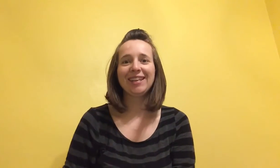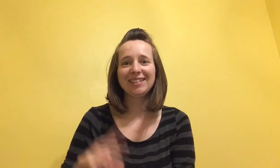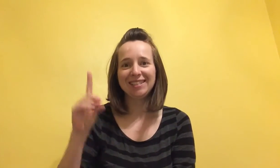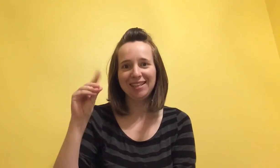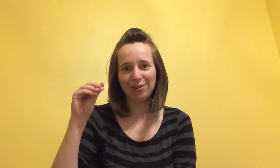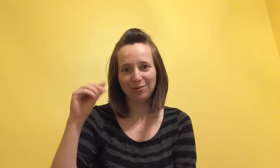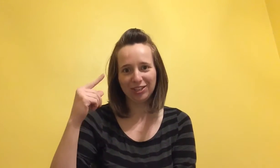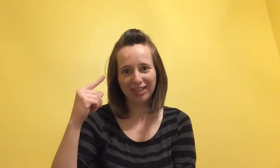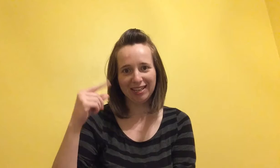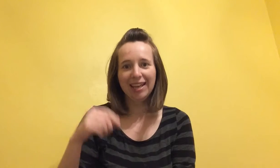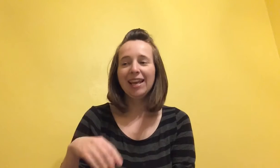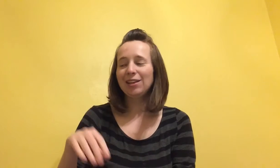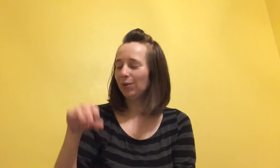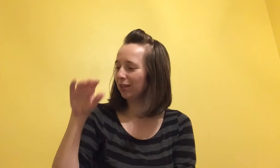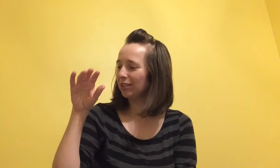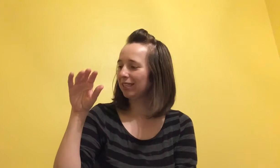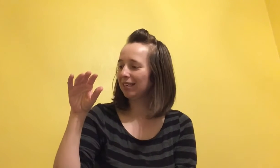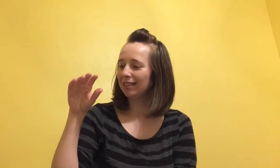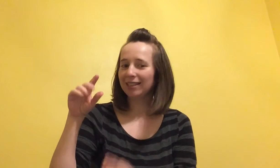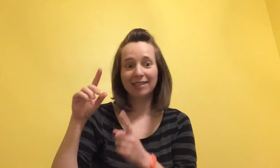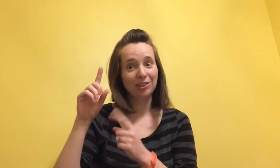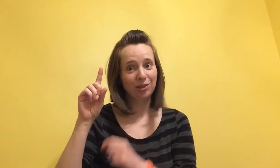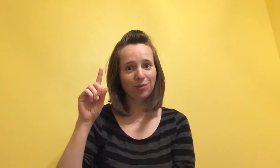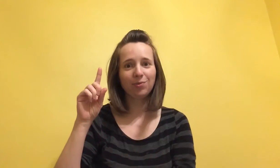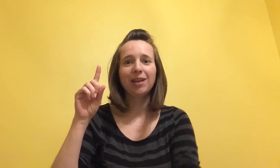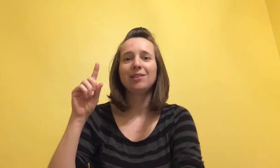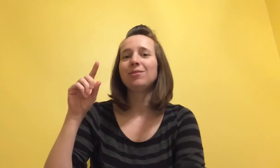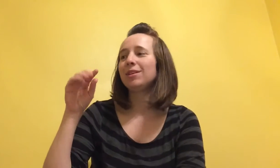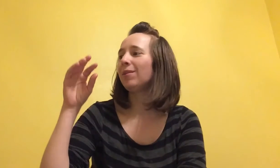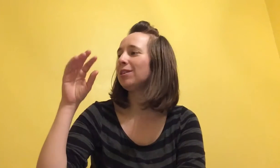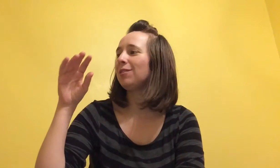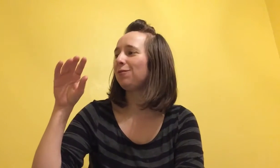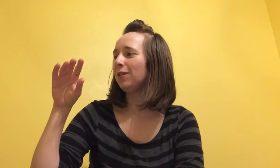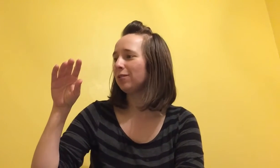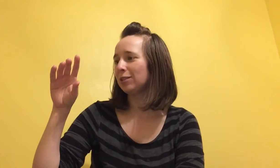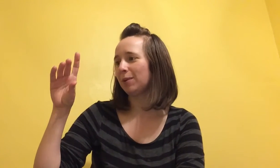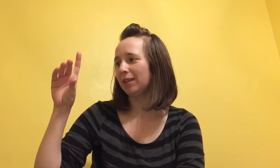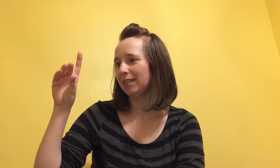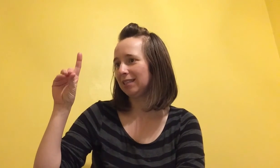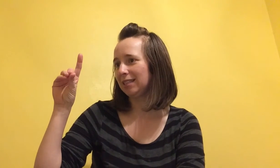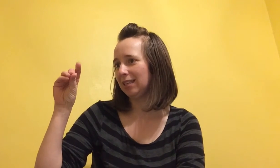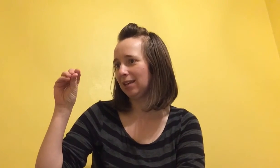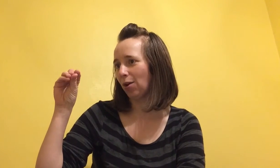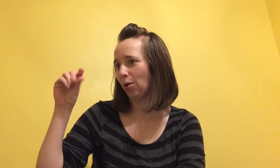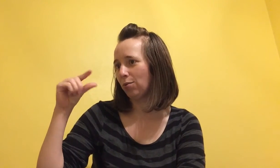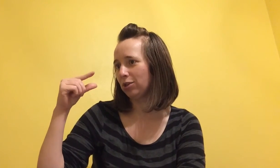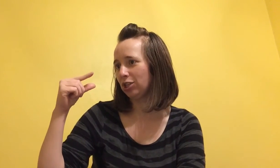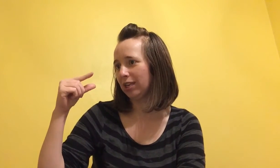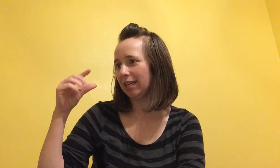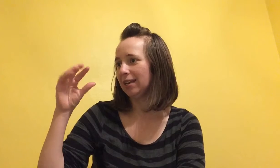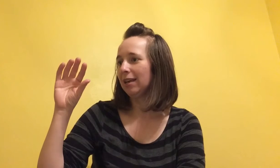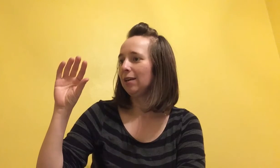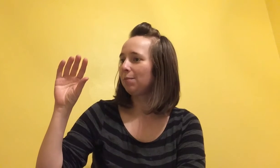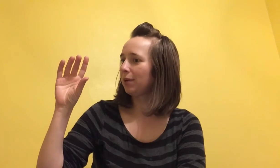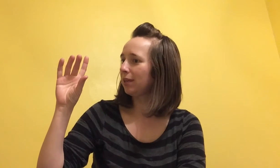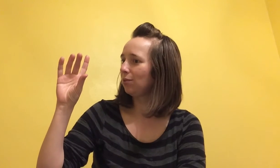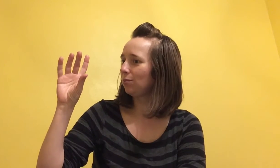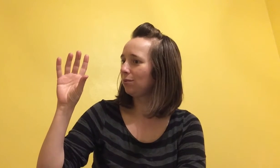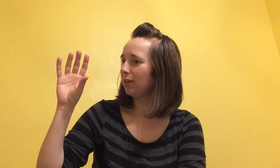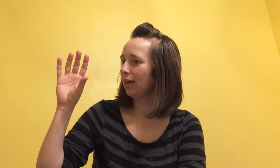okay, D-O-G. And that's actually one way to do it. You actually finger spell it D-O-G, but you kind